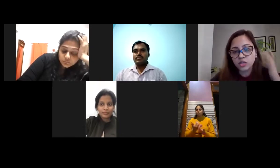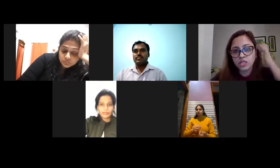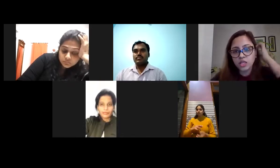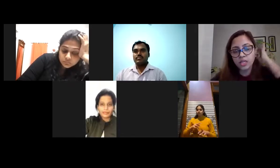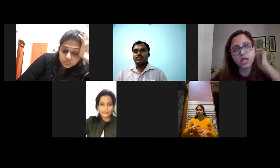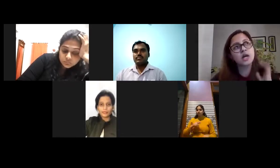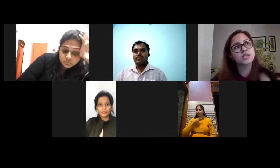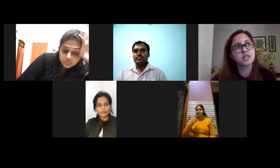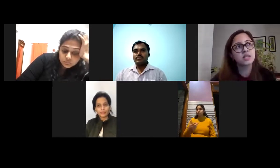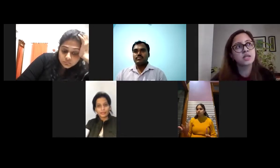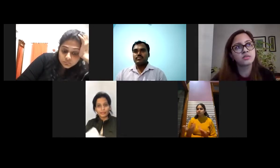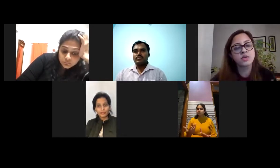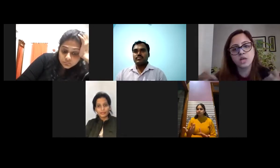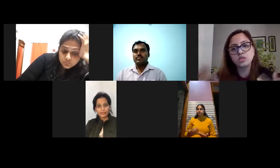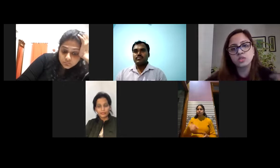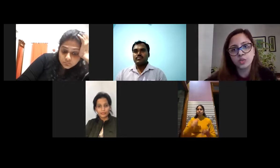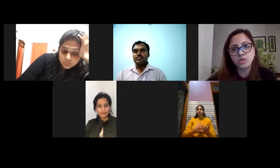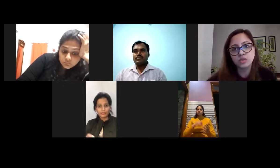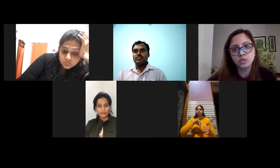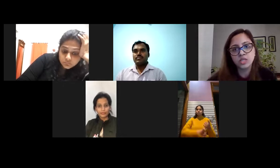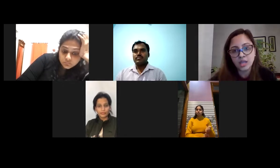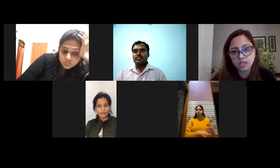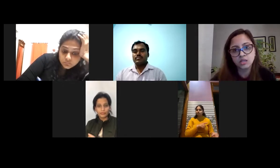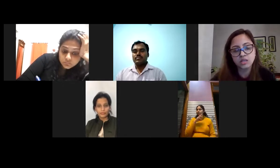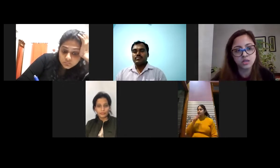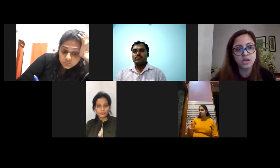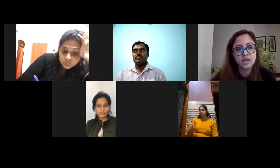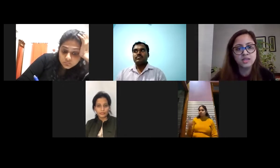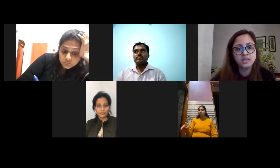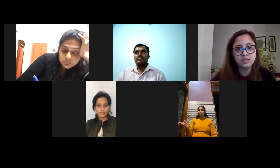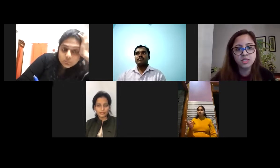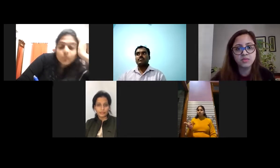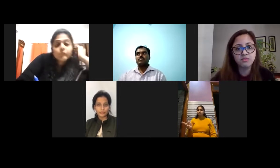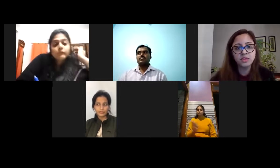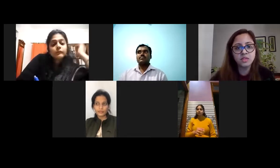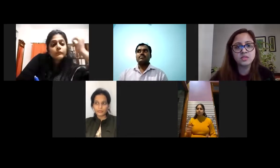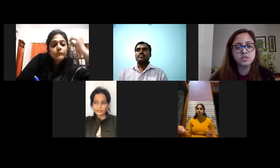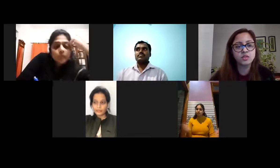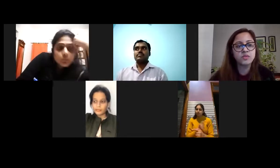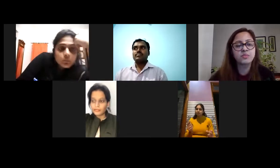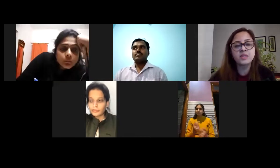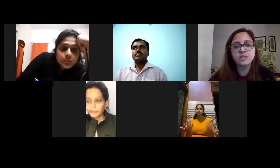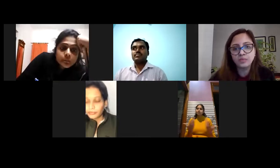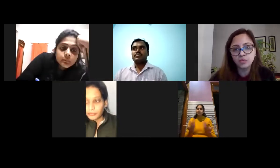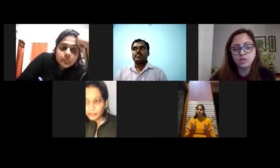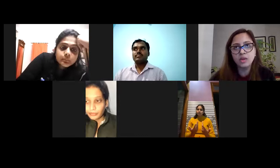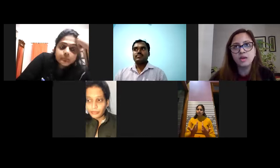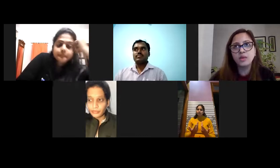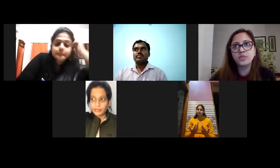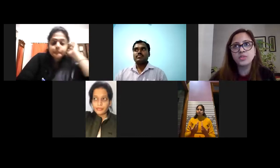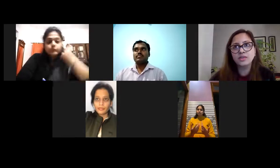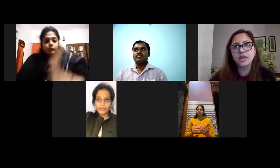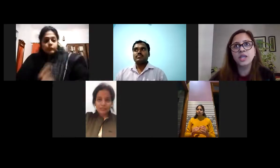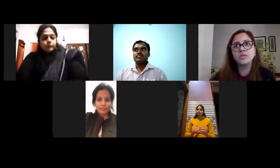that Rochester had asked, and then of course how she responded to the caretakers and all. It seemed as if everything is a sort of a build up to